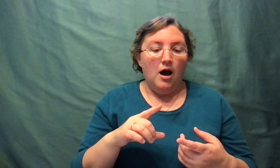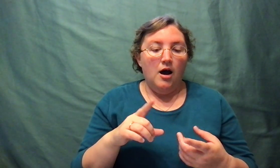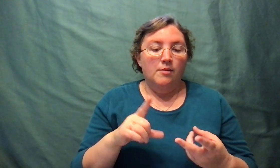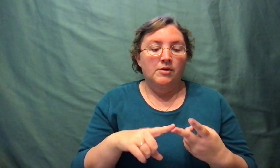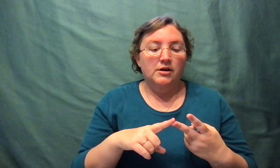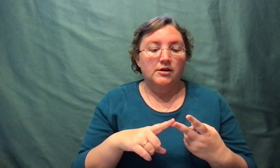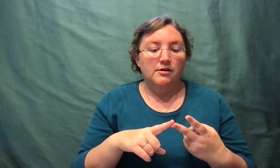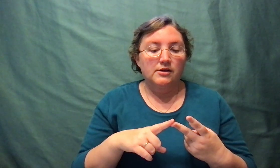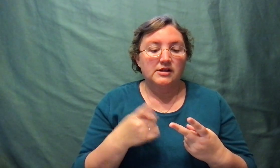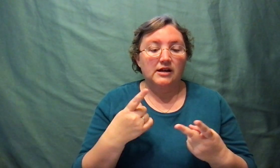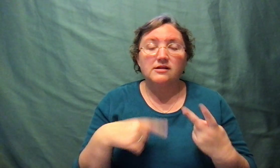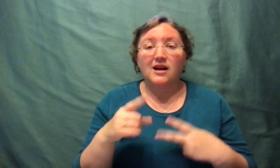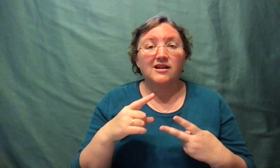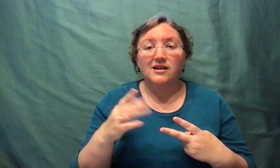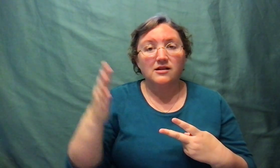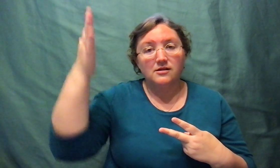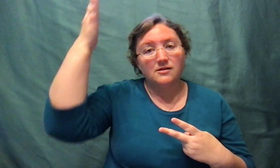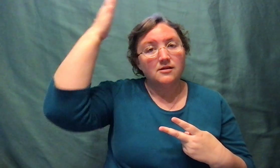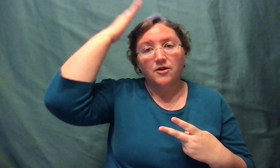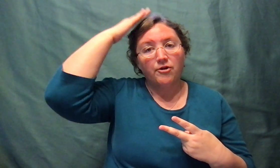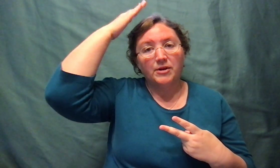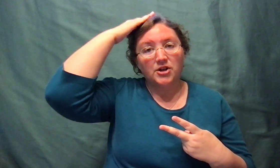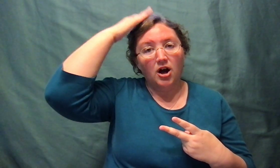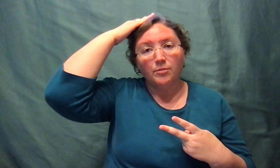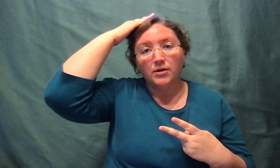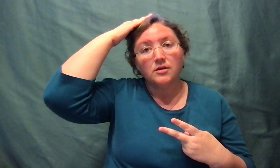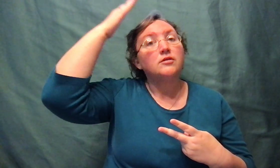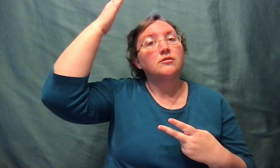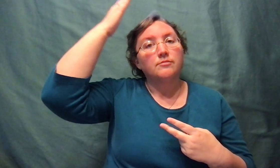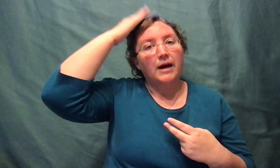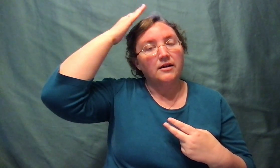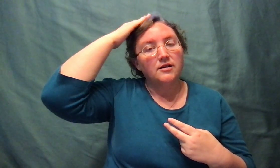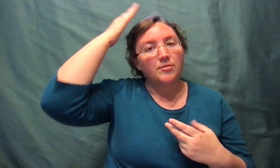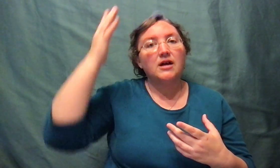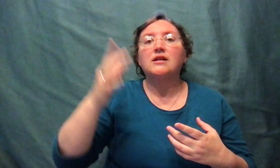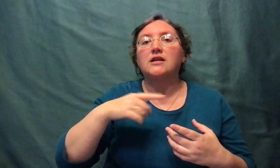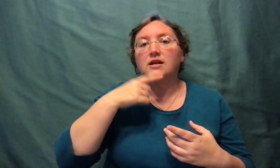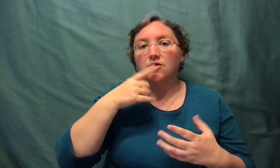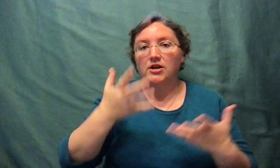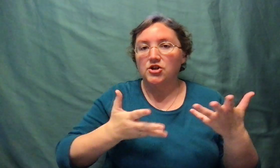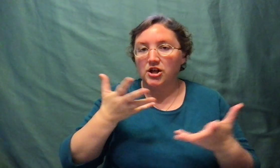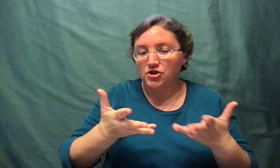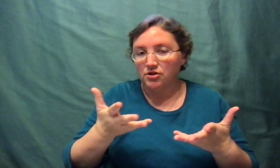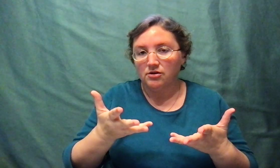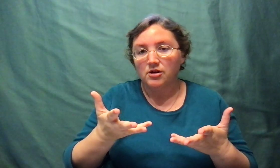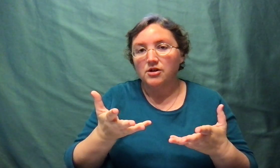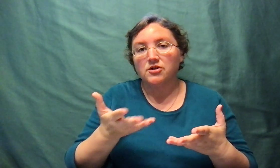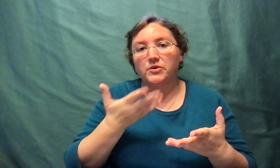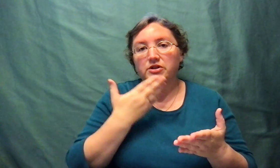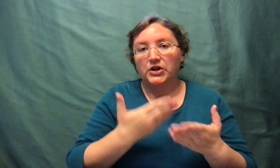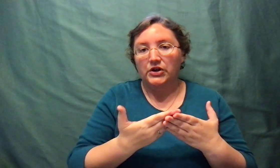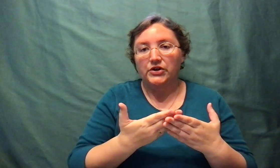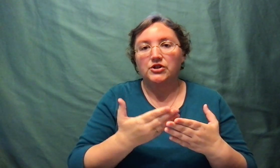The second sign is from the top, patting the top of the head. It's a hearing gesture, so it's good